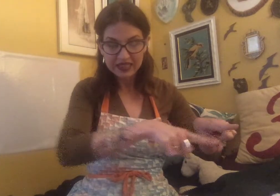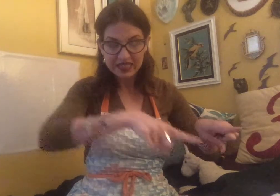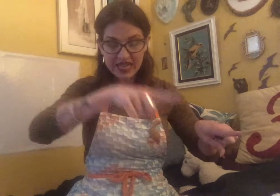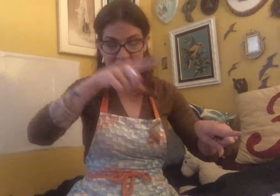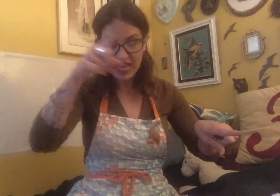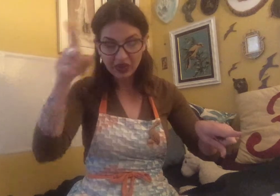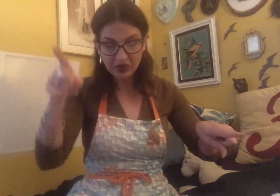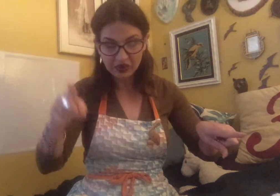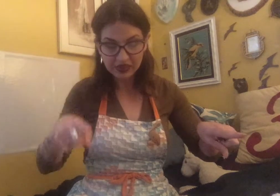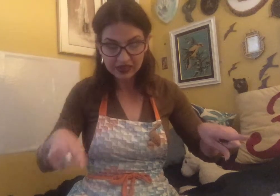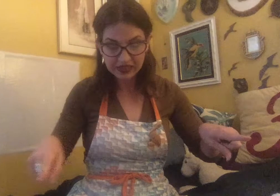Nail.